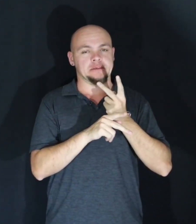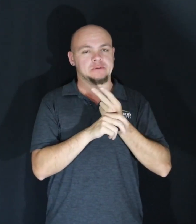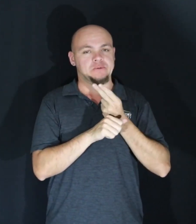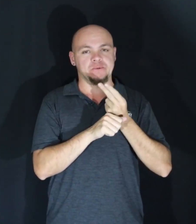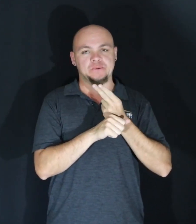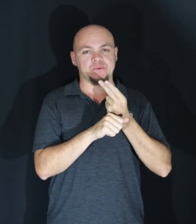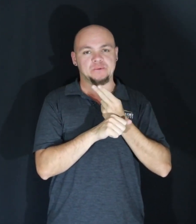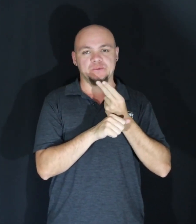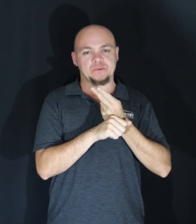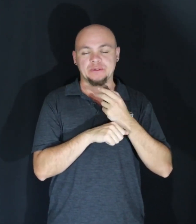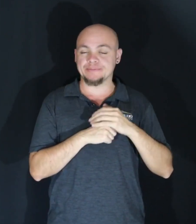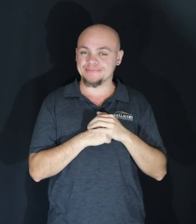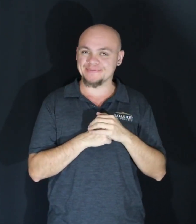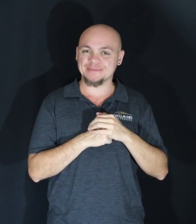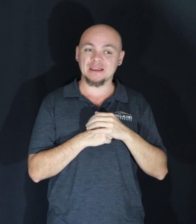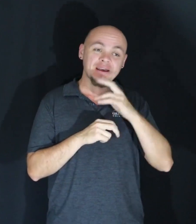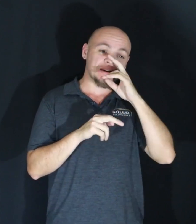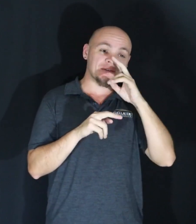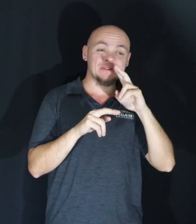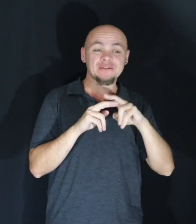the fun-loving, carefree,